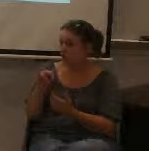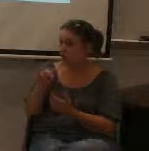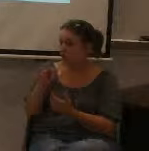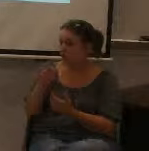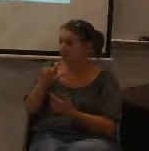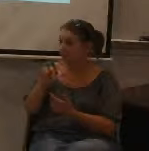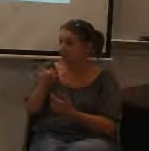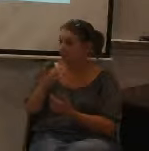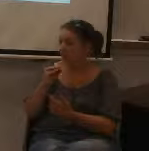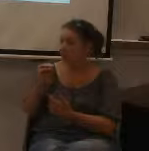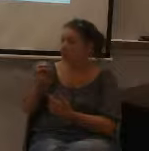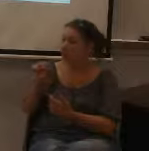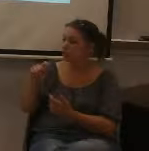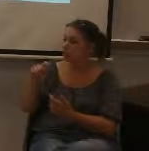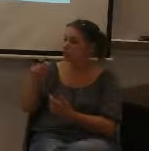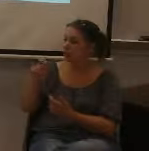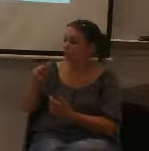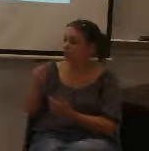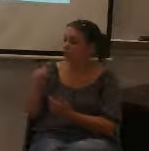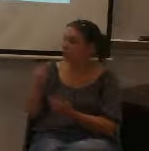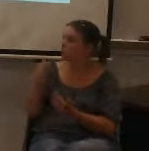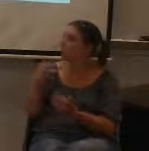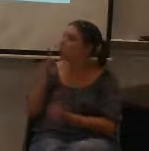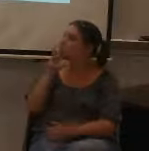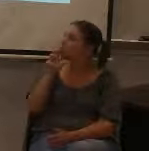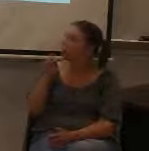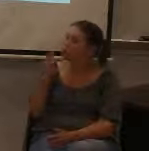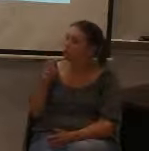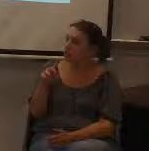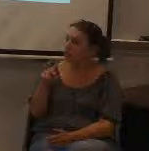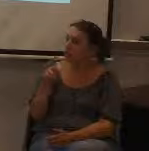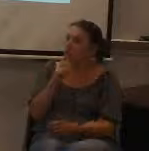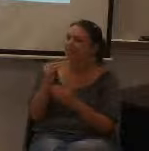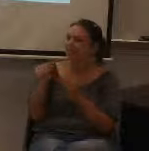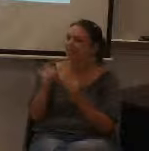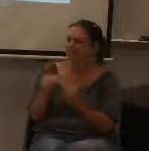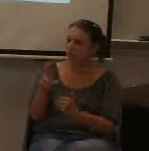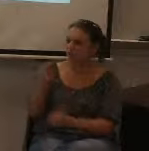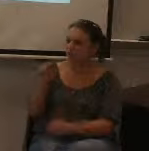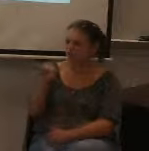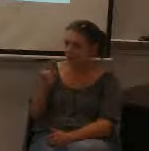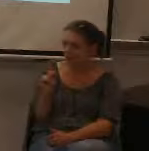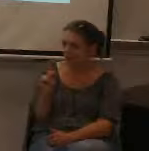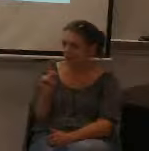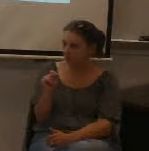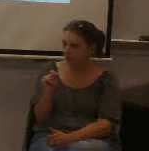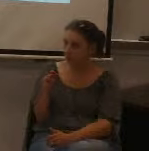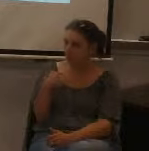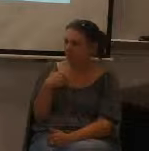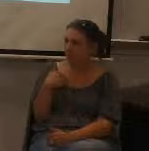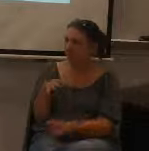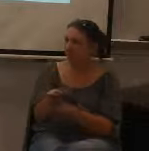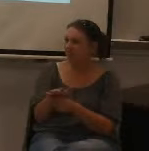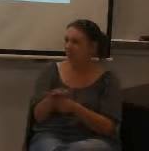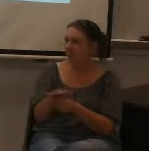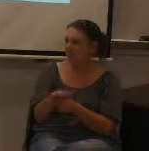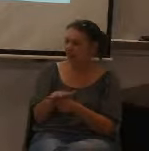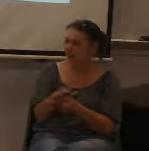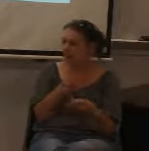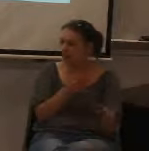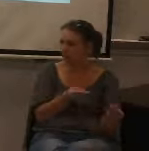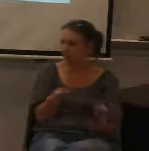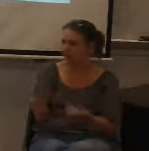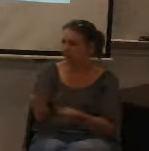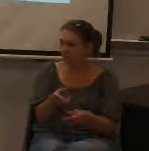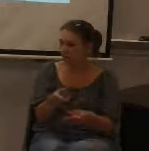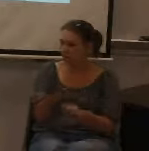streams. And then watersheds is the next hydrologic unit up, where you have an area feeding a small stream into the basins of